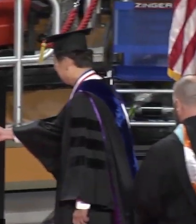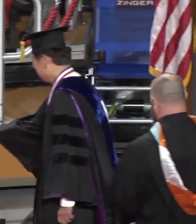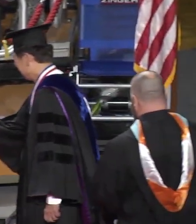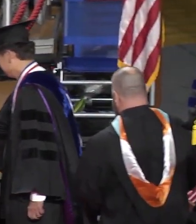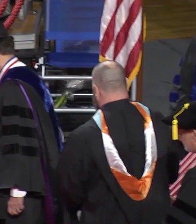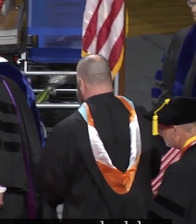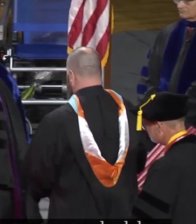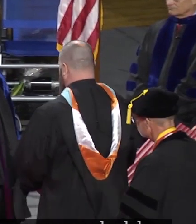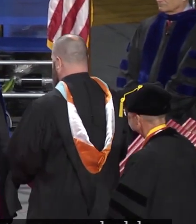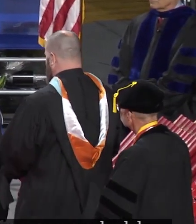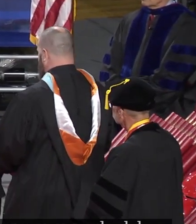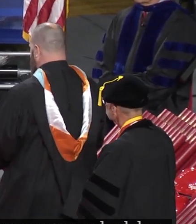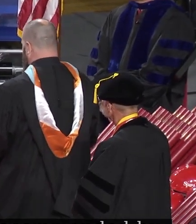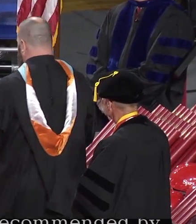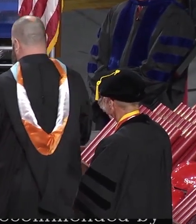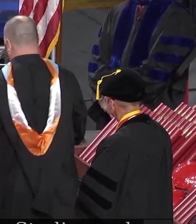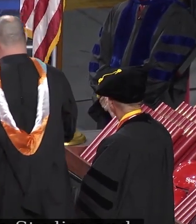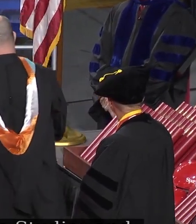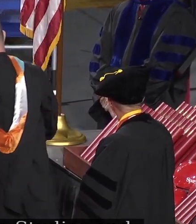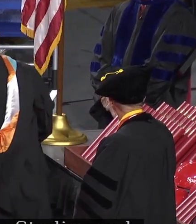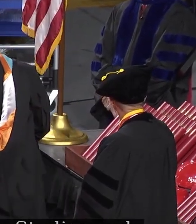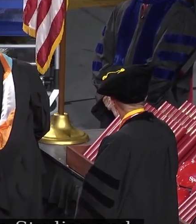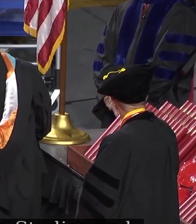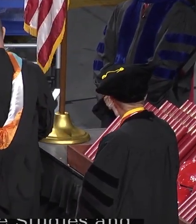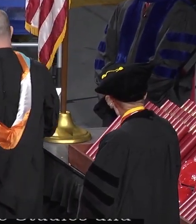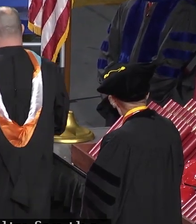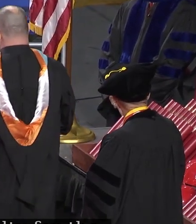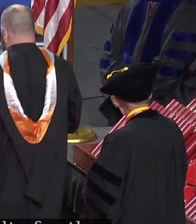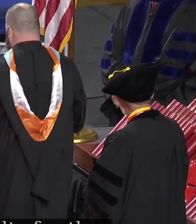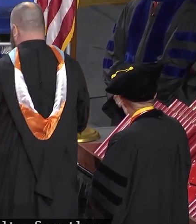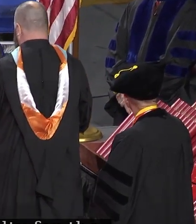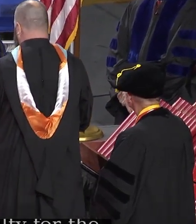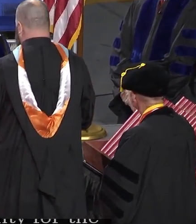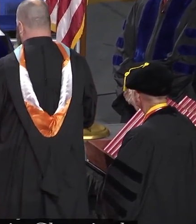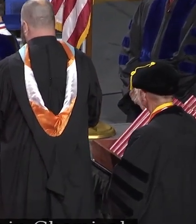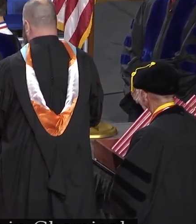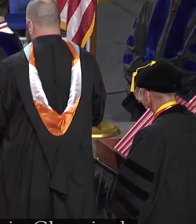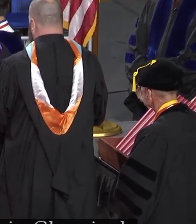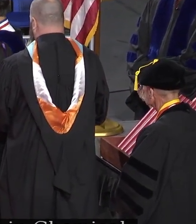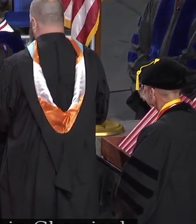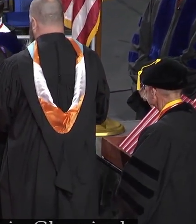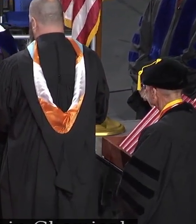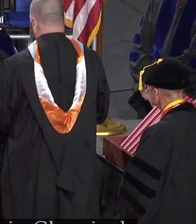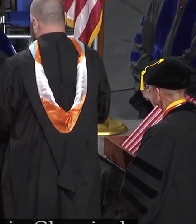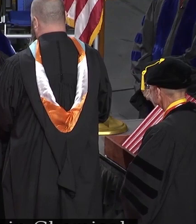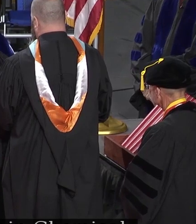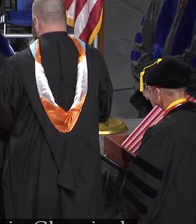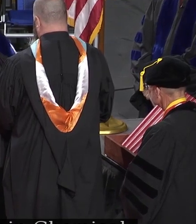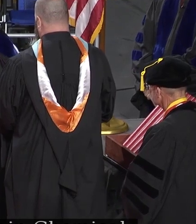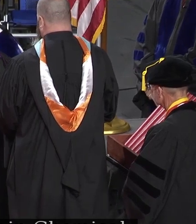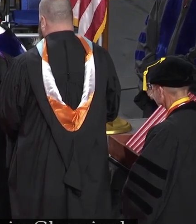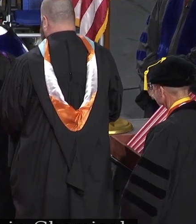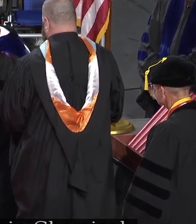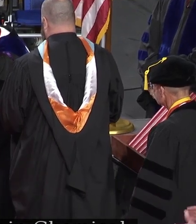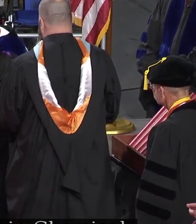by the Dean of Graduate Studies and the faculty for the Doctor of Philosophy in Chemical Engineering degree.